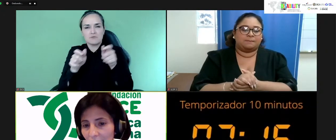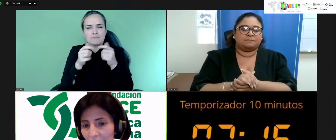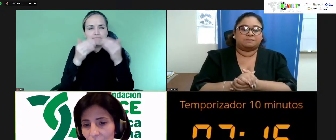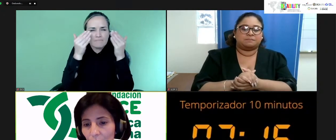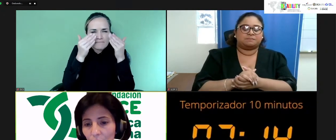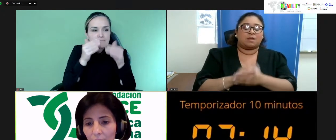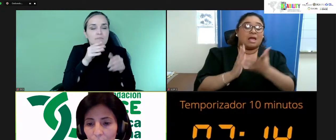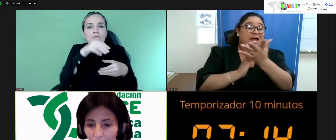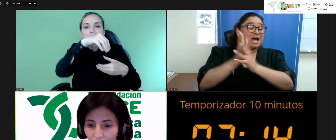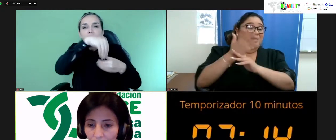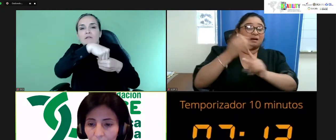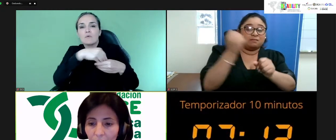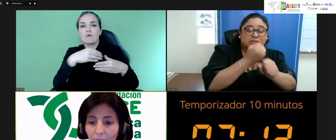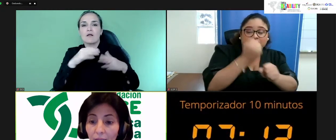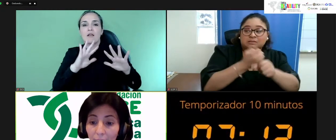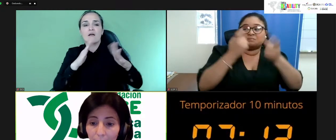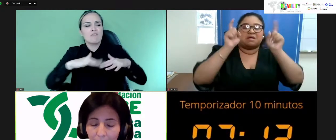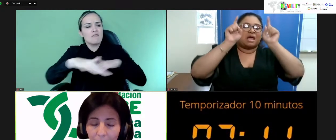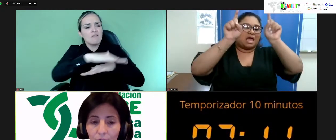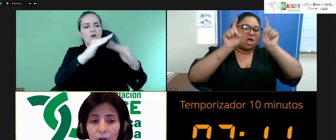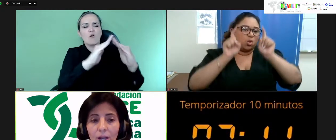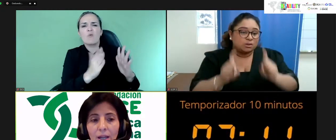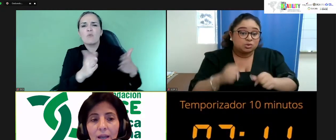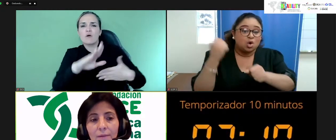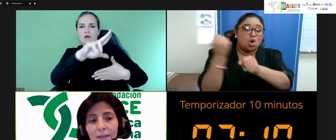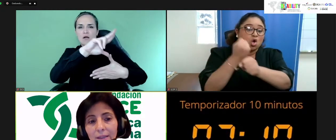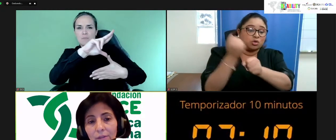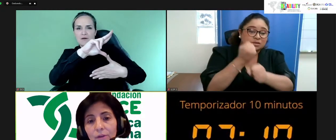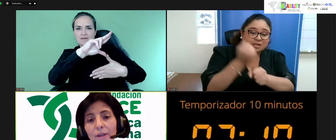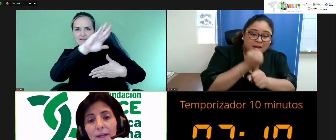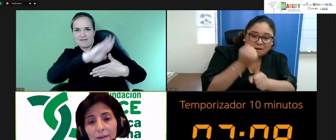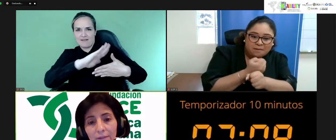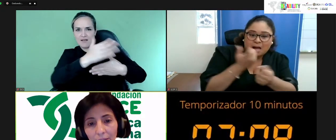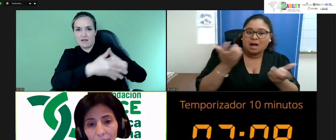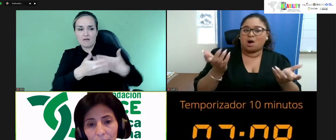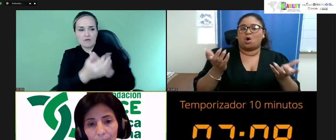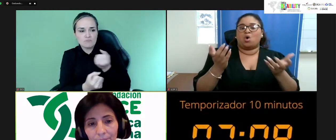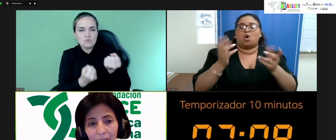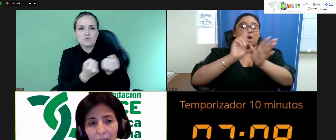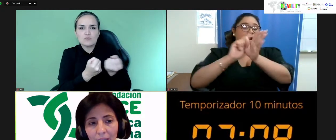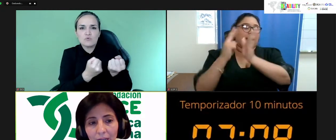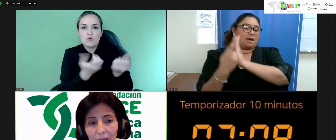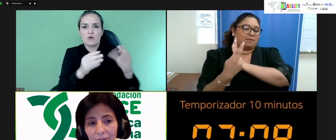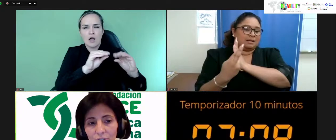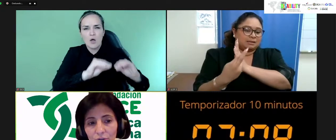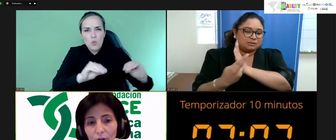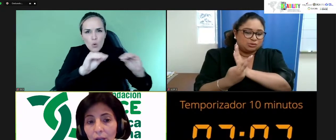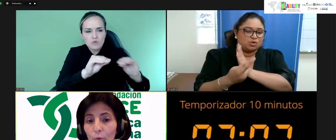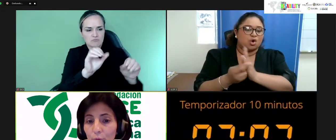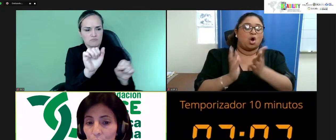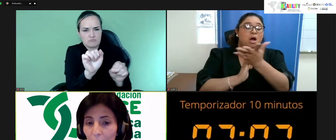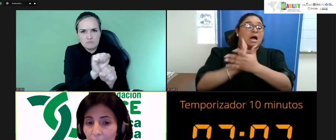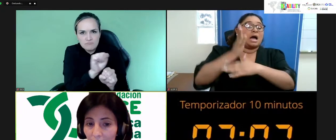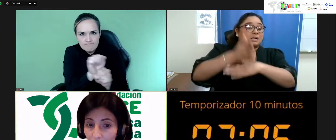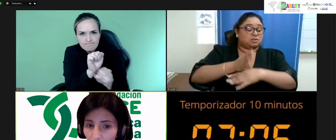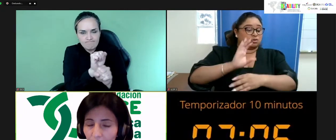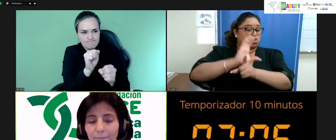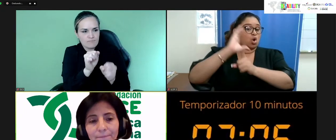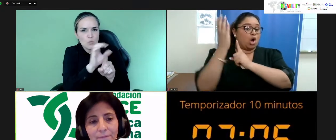american region through very important actions such as education employment rehabilitation